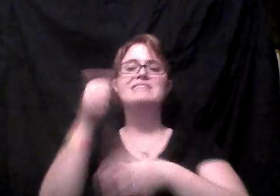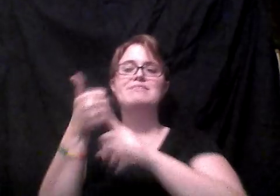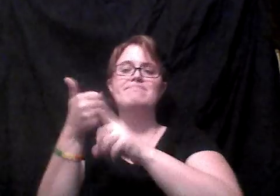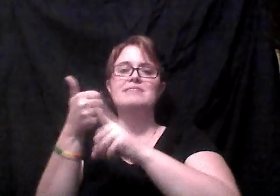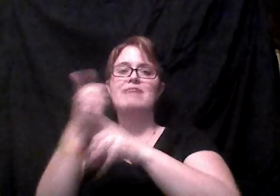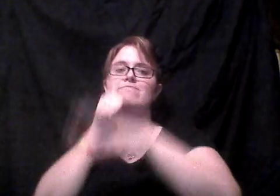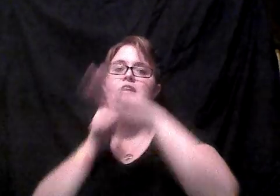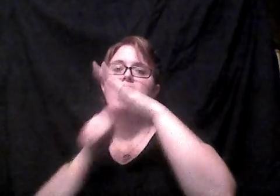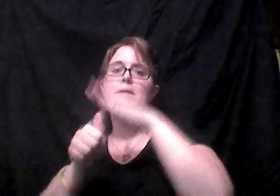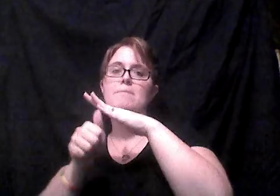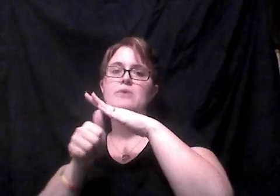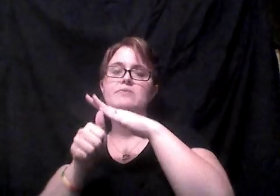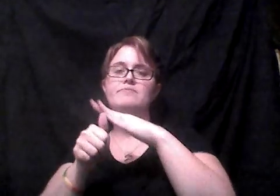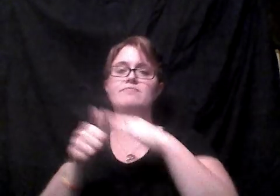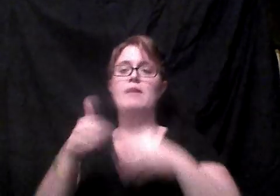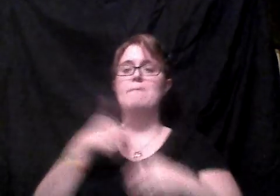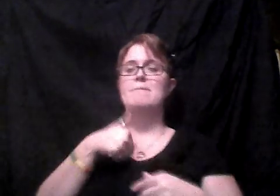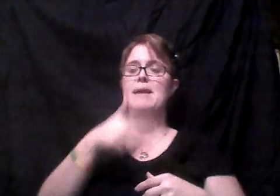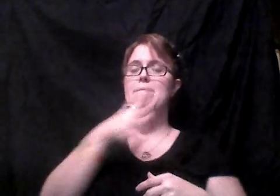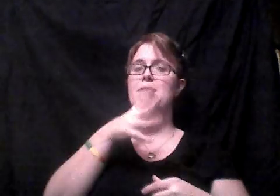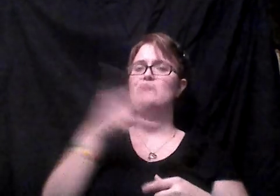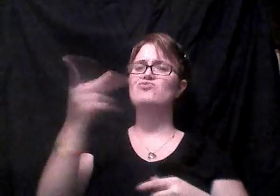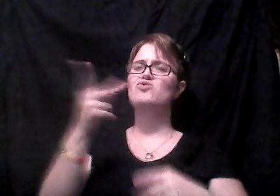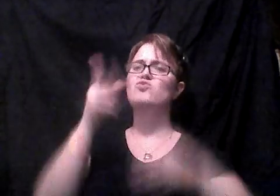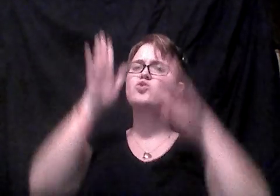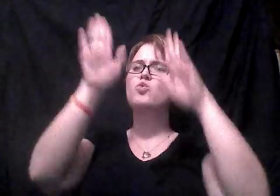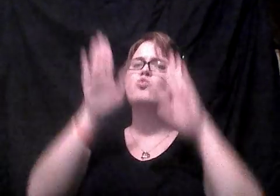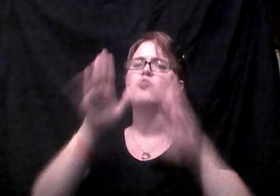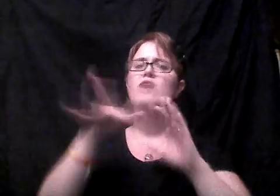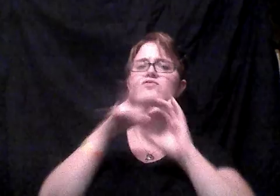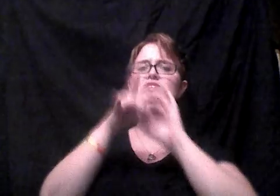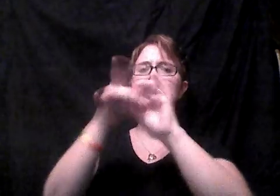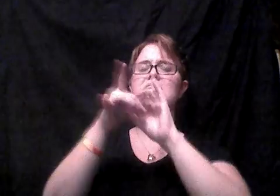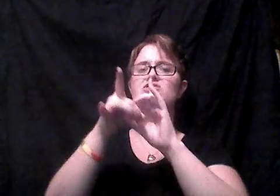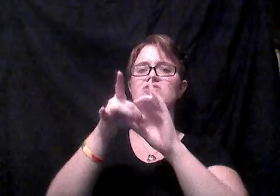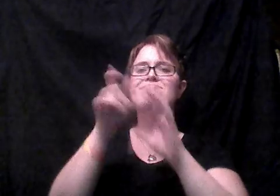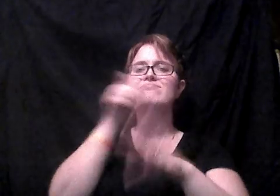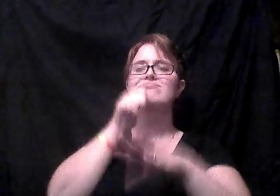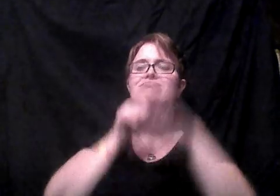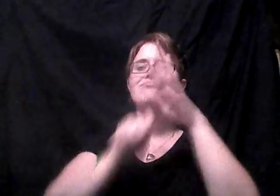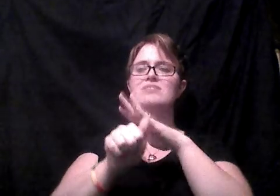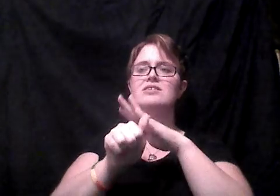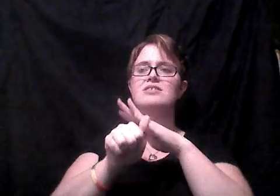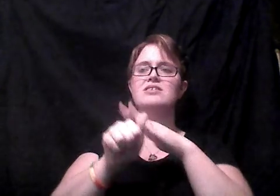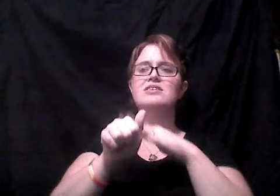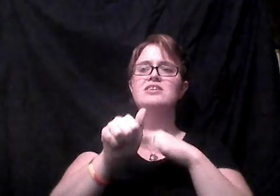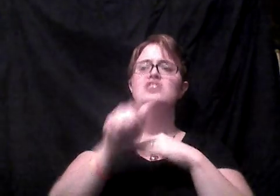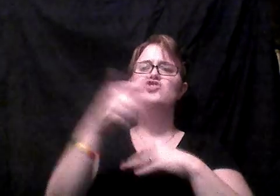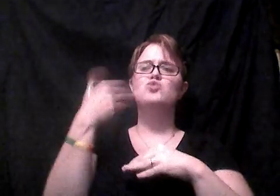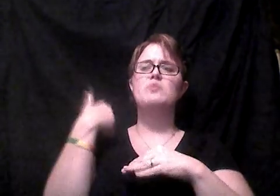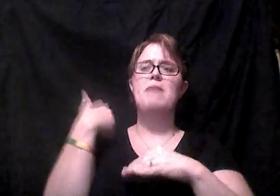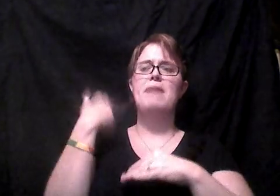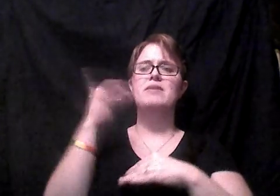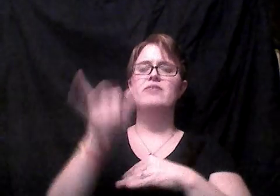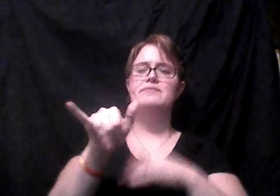I had with my mother. And my mother, speaking of humility, was always there to keep me in check. When I was going through graduate school and I was taking really